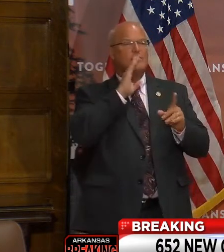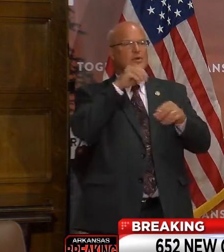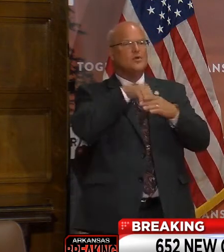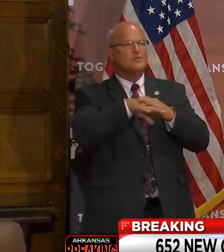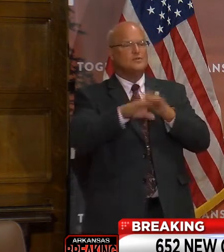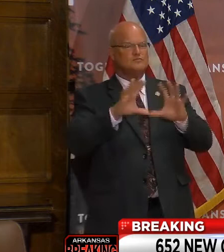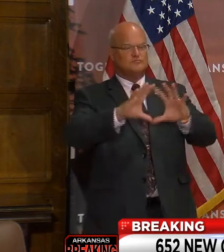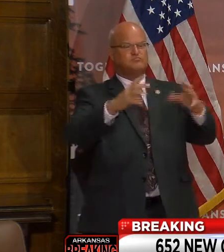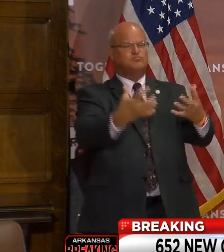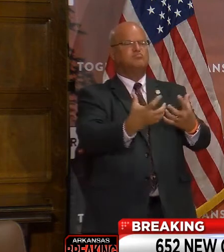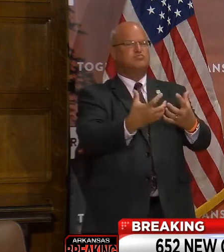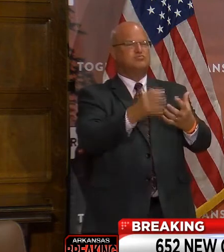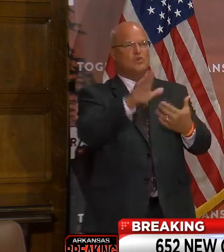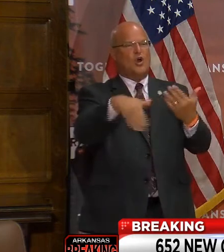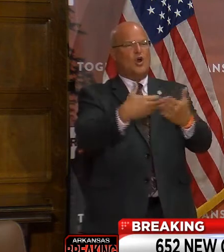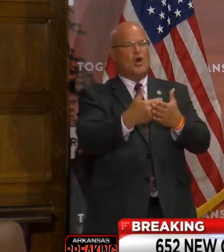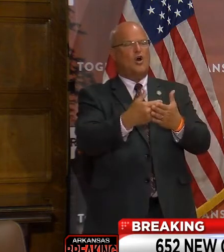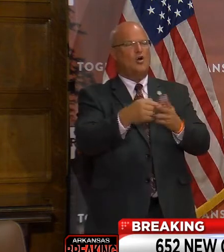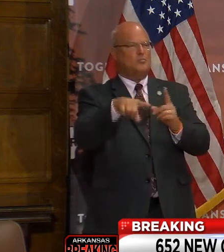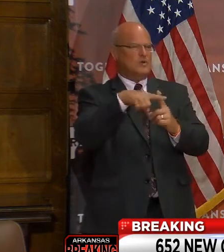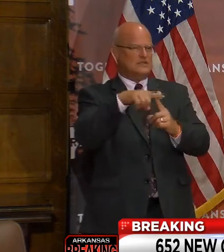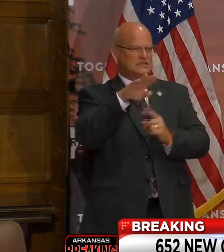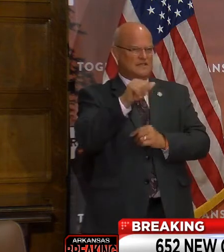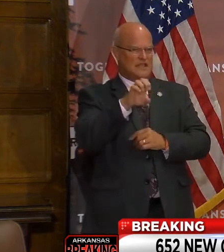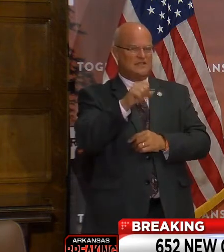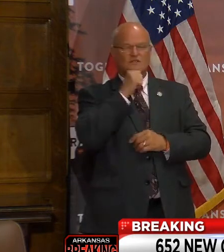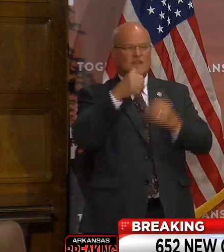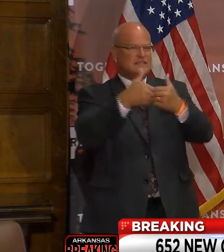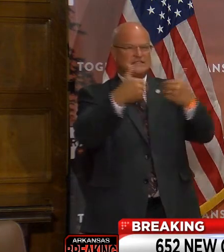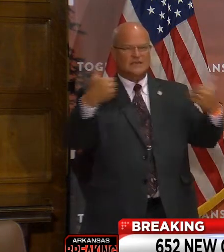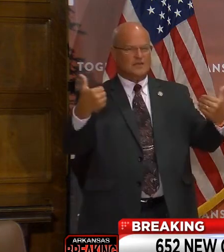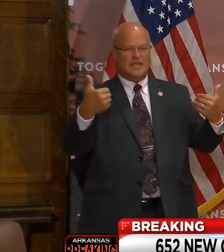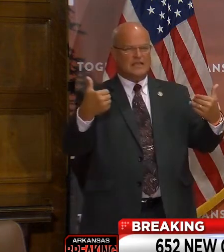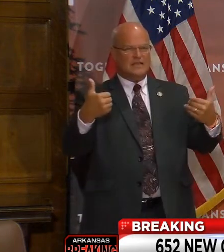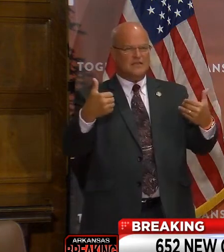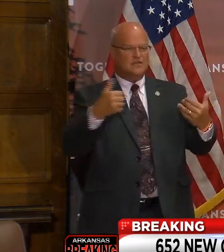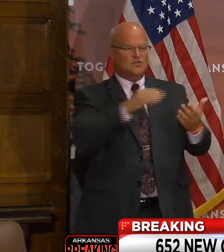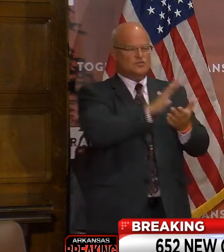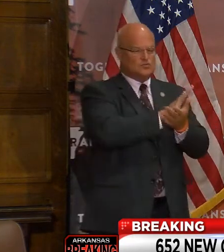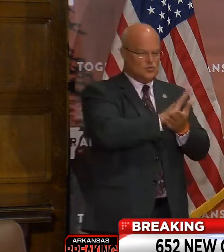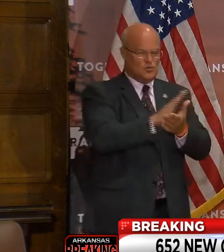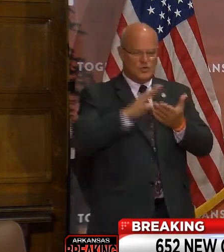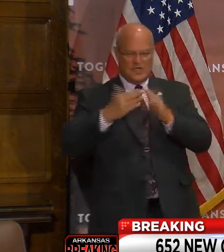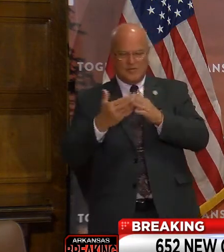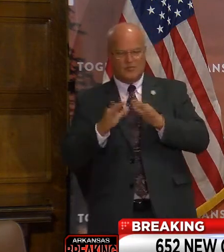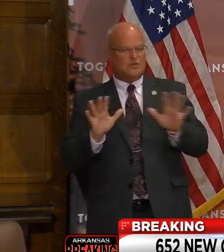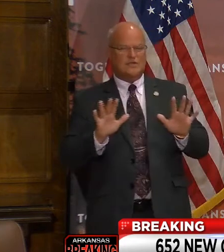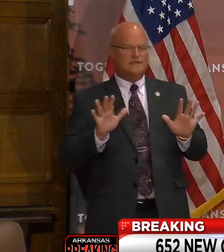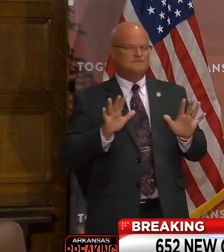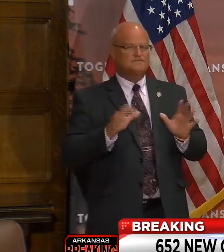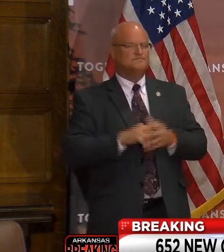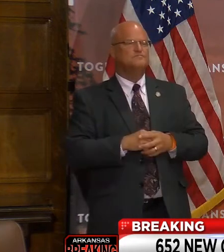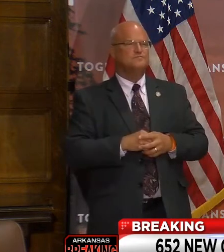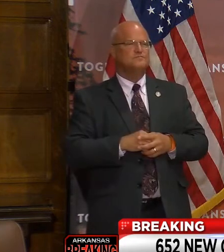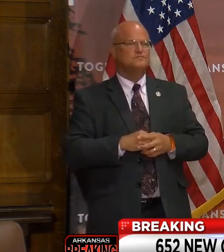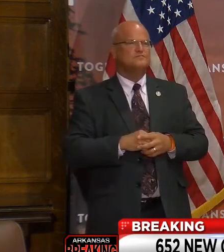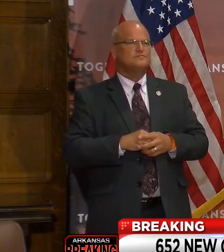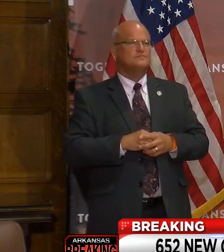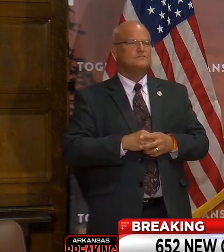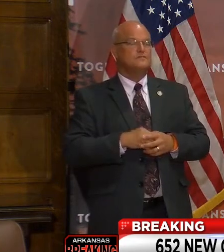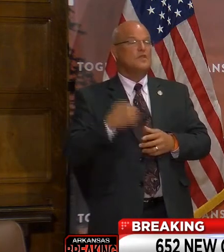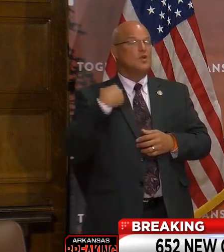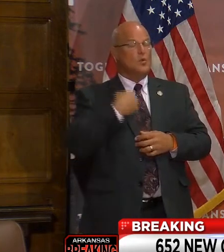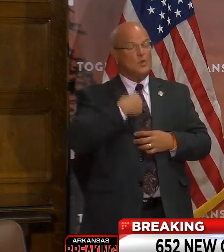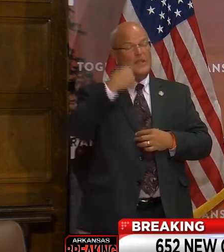into the pool at this point. We have not segregated the school cases out of the general population.